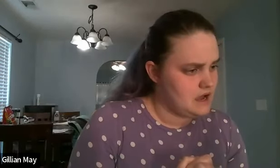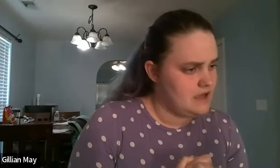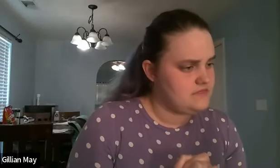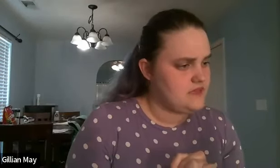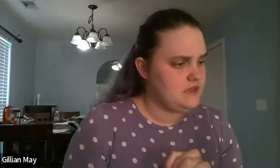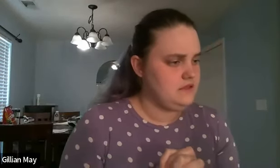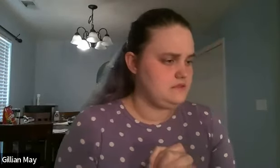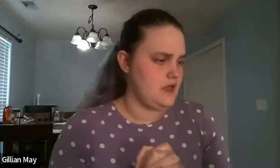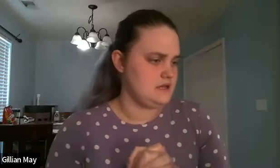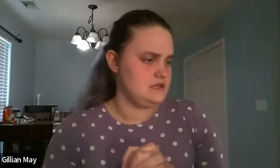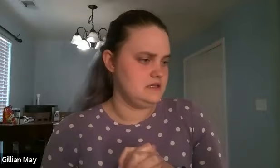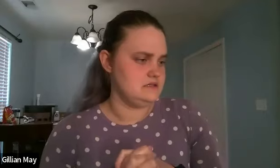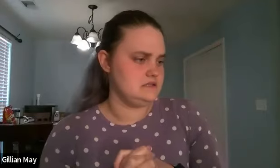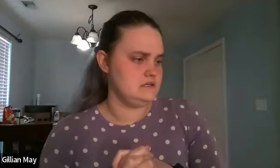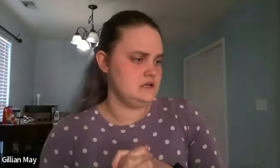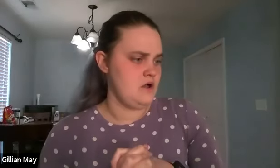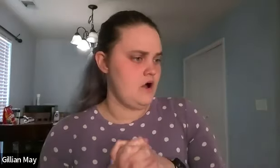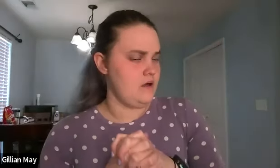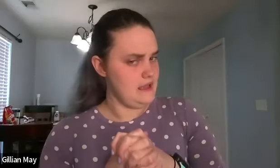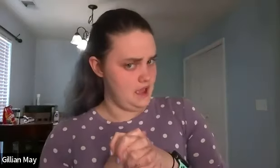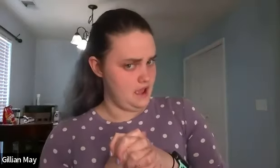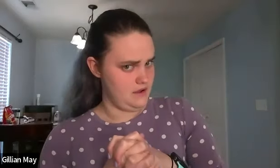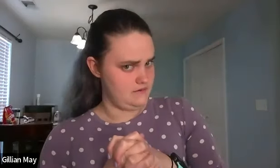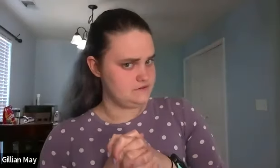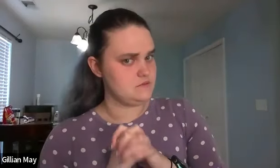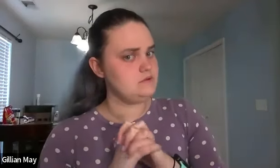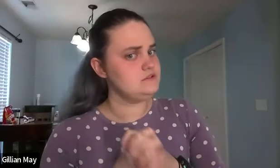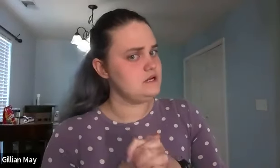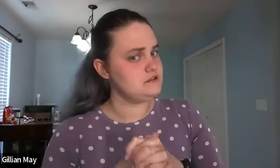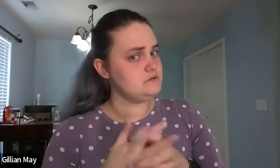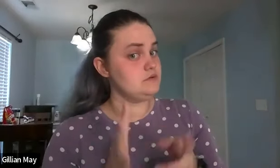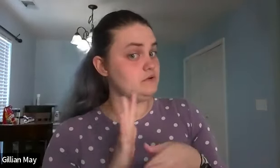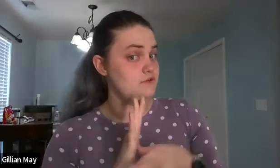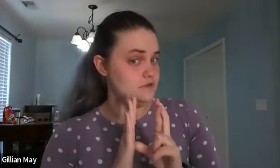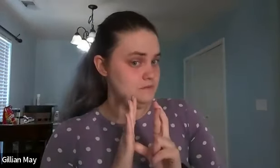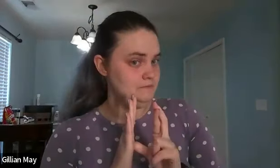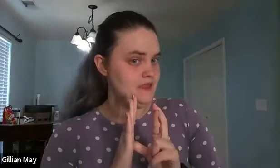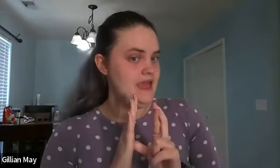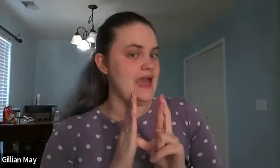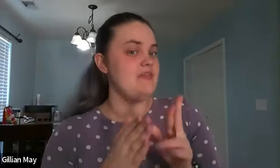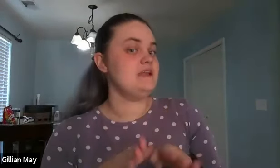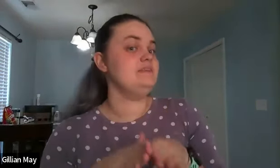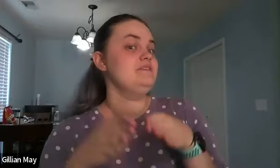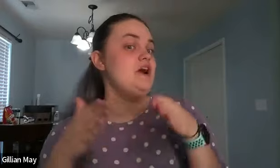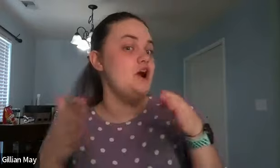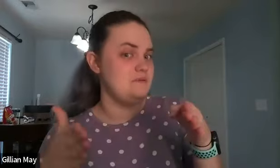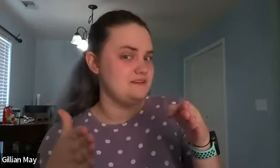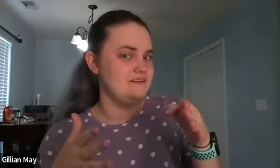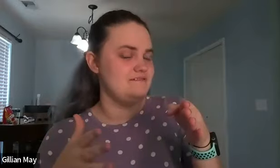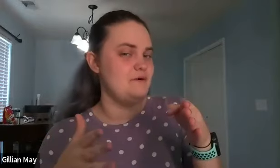I think that is all I have. So what we'll do right now is we're going to review them. And then I'm gonna leave it open for